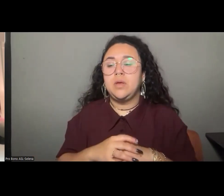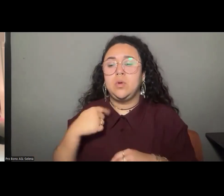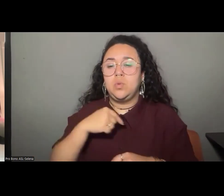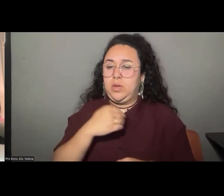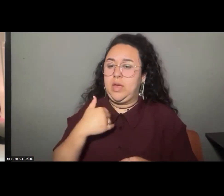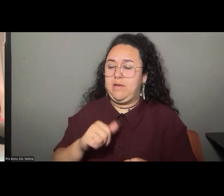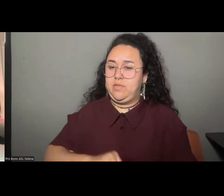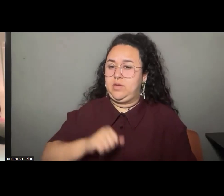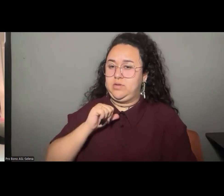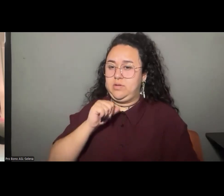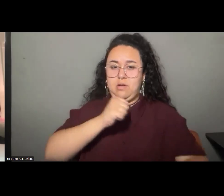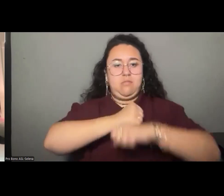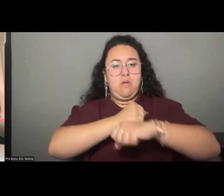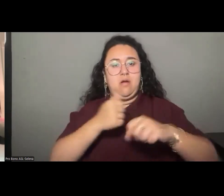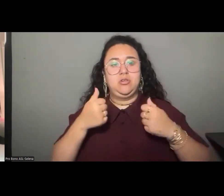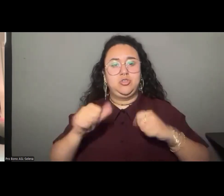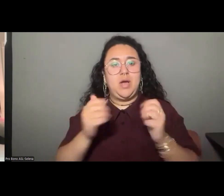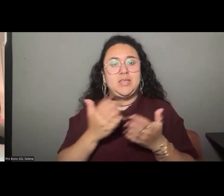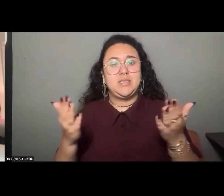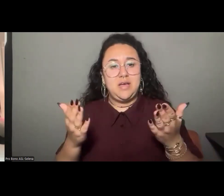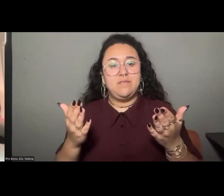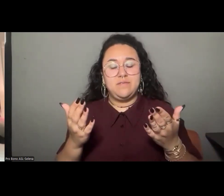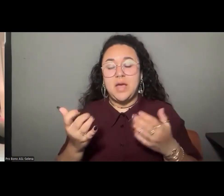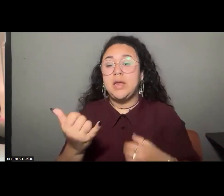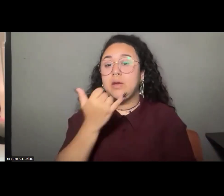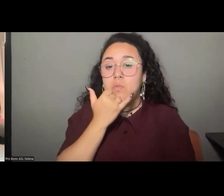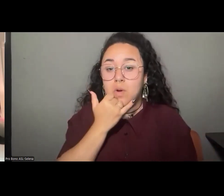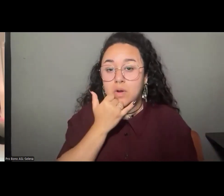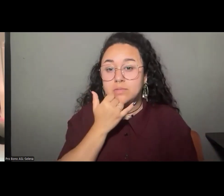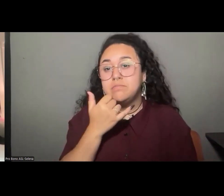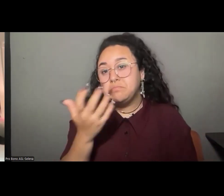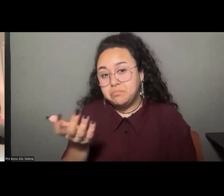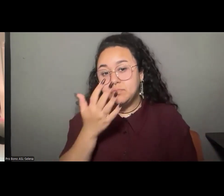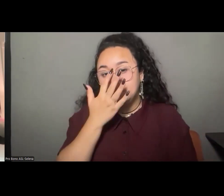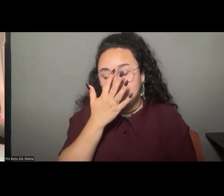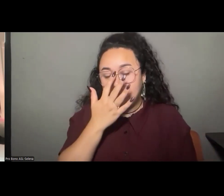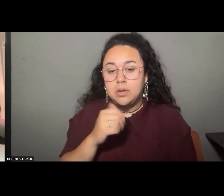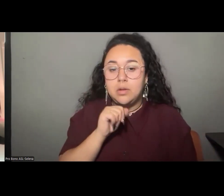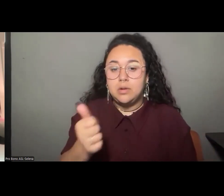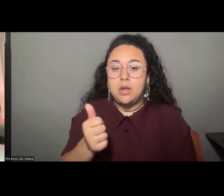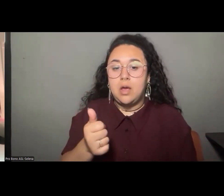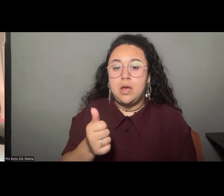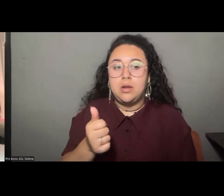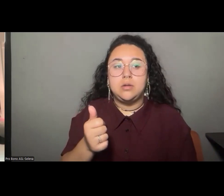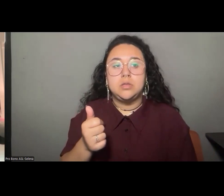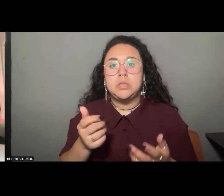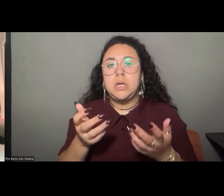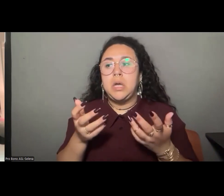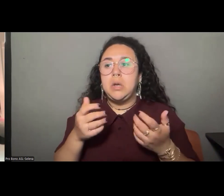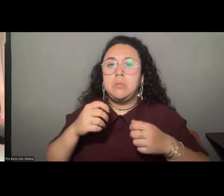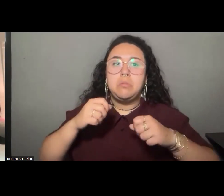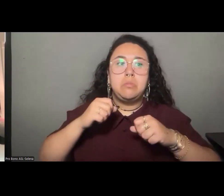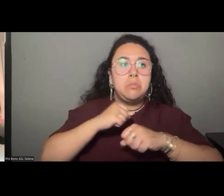and being able to try some shit and get it wrong, and not be wrapped in cotton wool where we don't have any